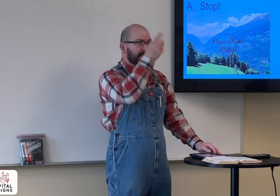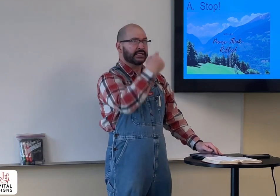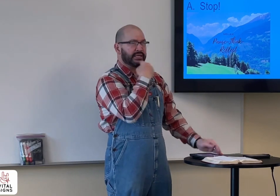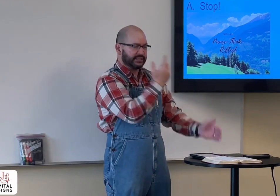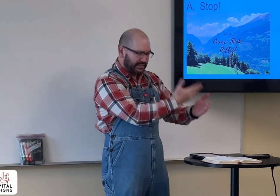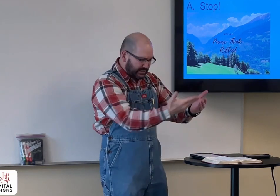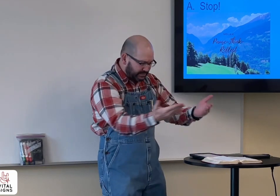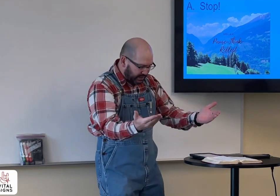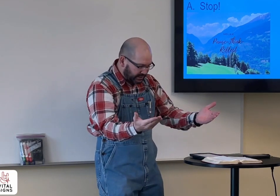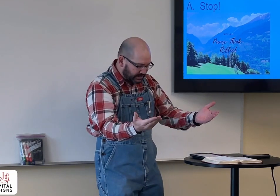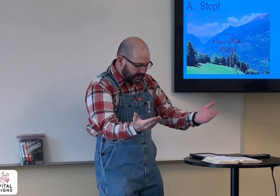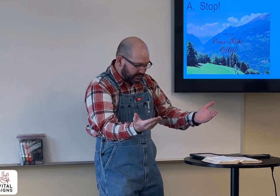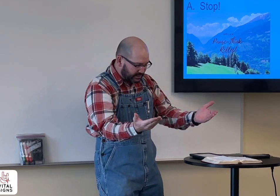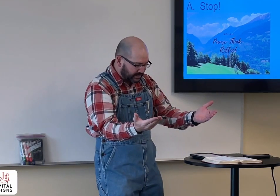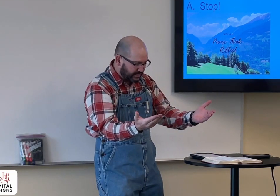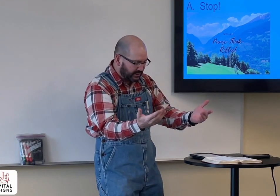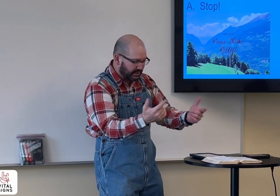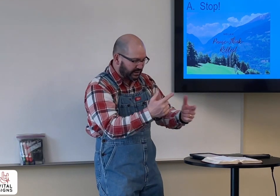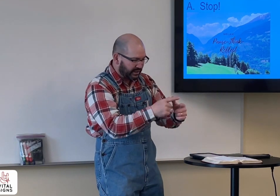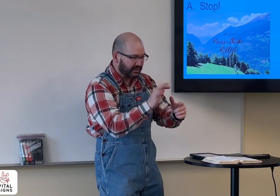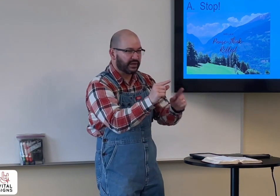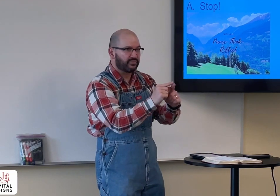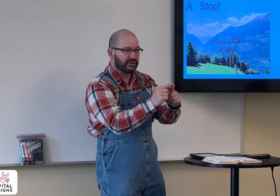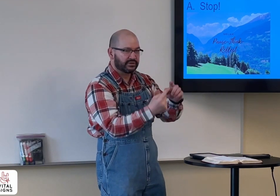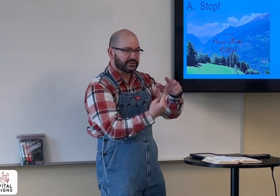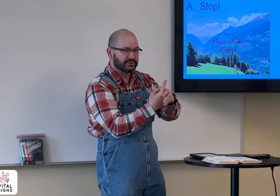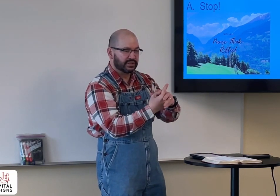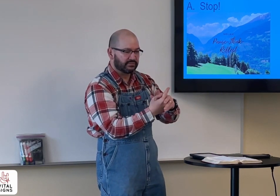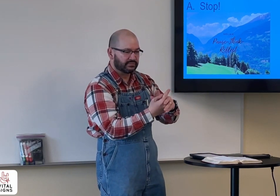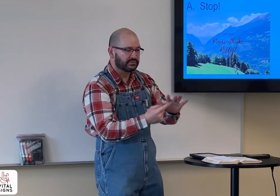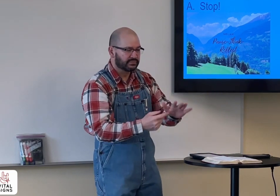God says some things, and that word shows up.